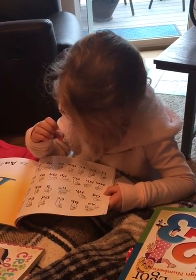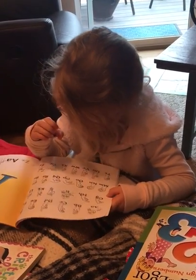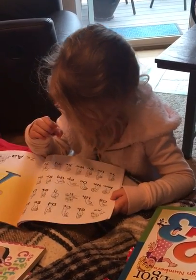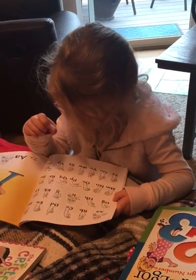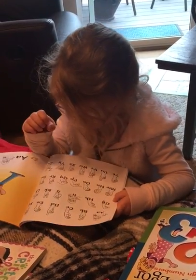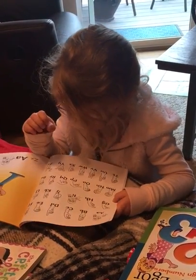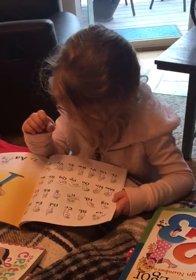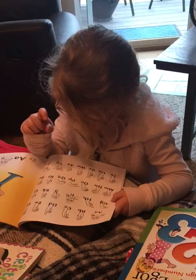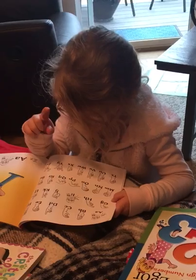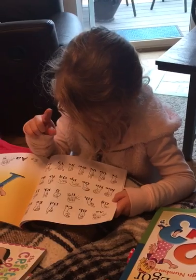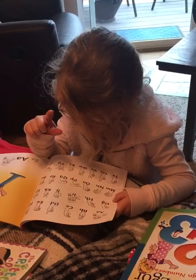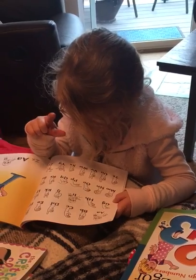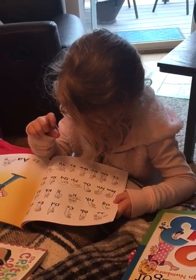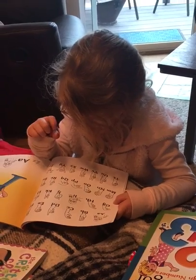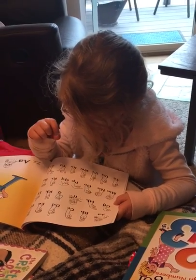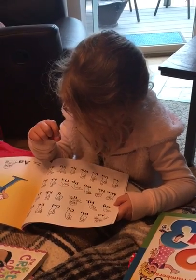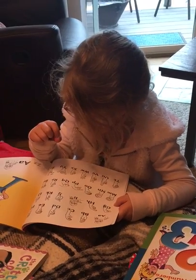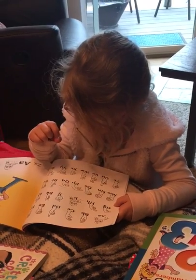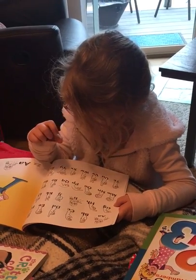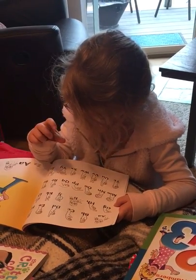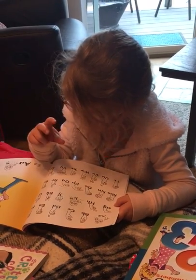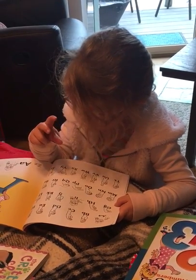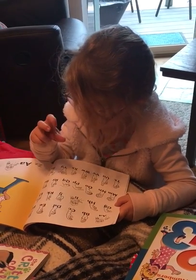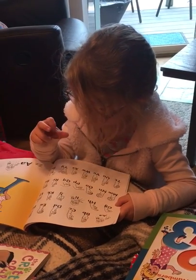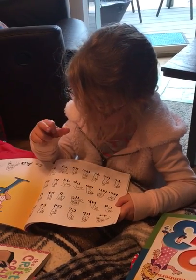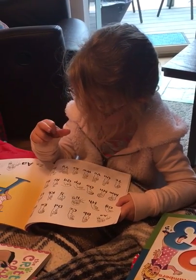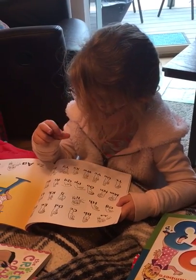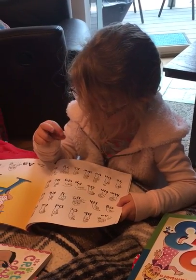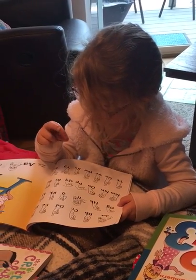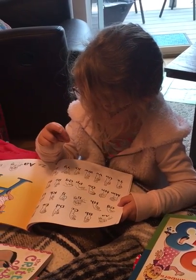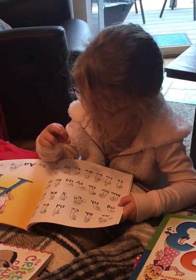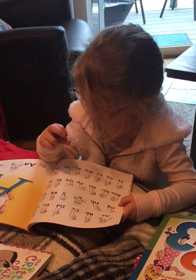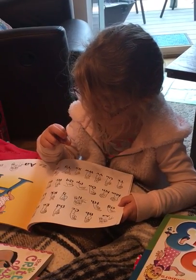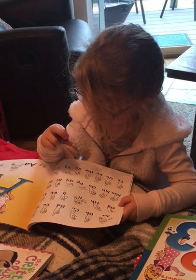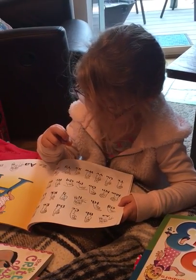D, D,